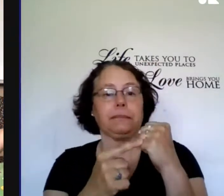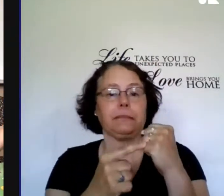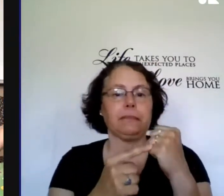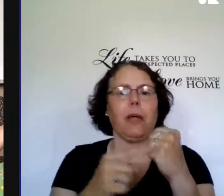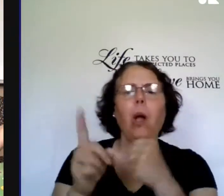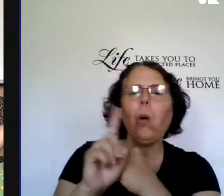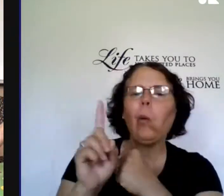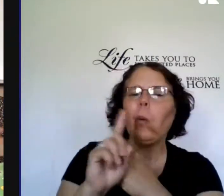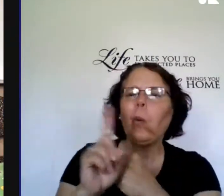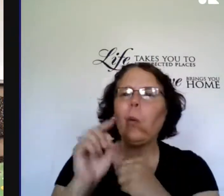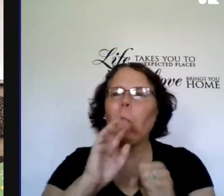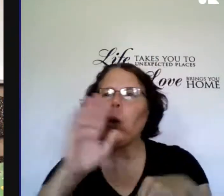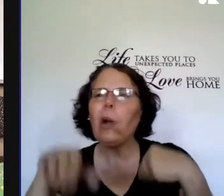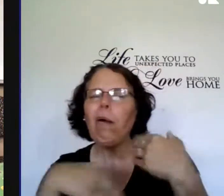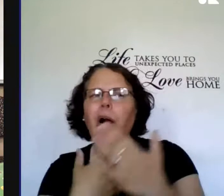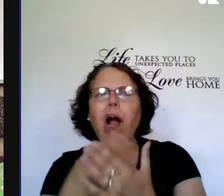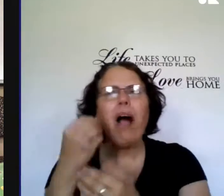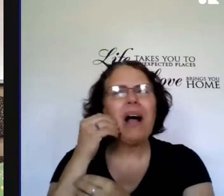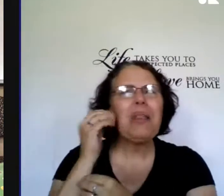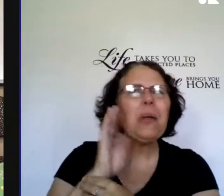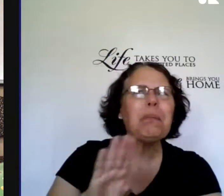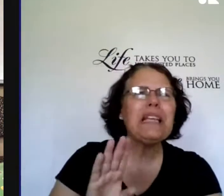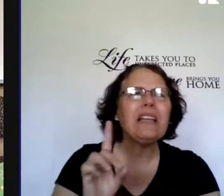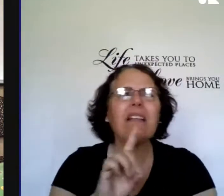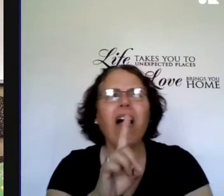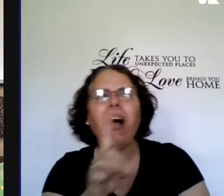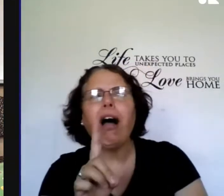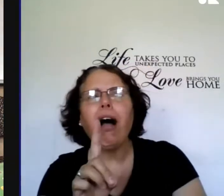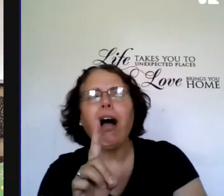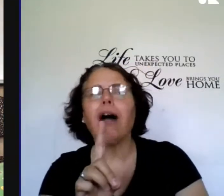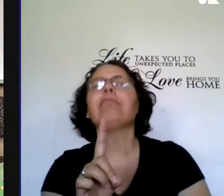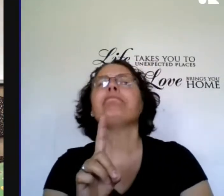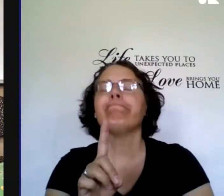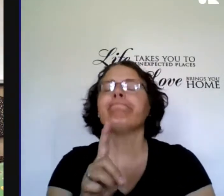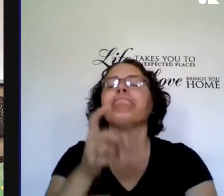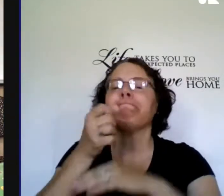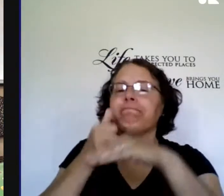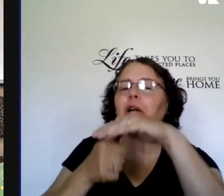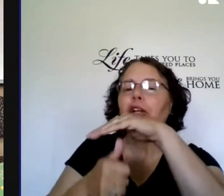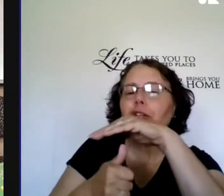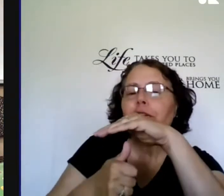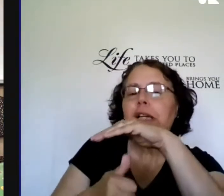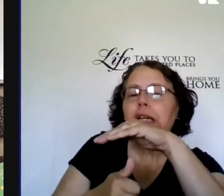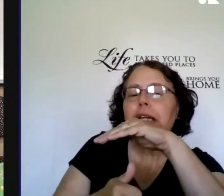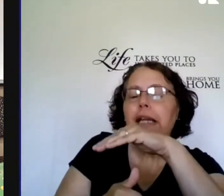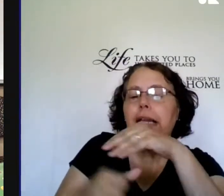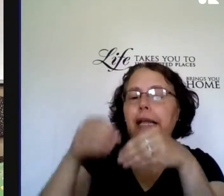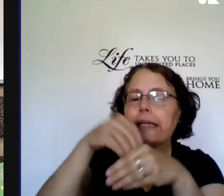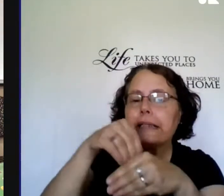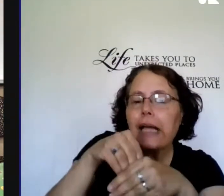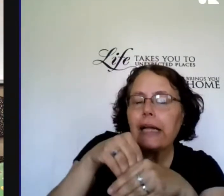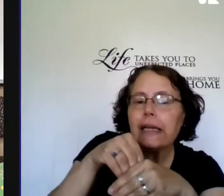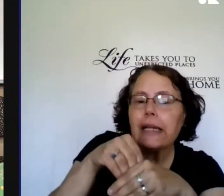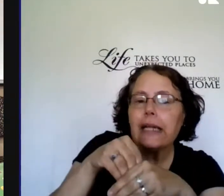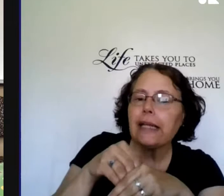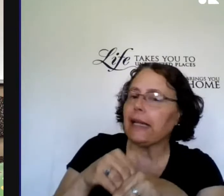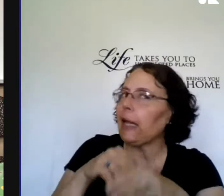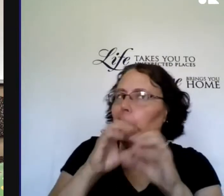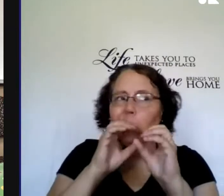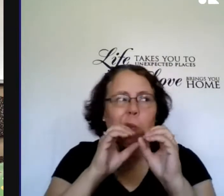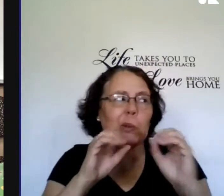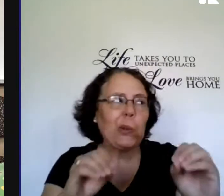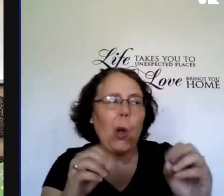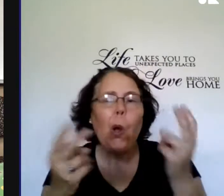the bees? They're hidden away. Hide your beehive where